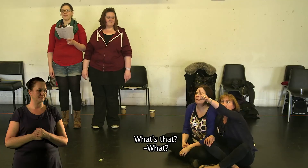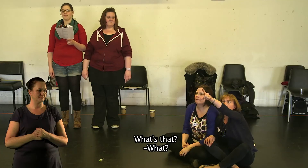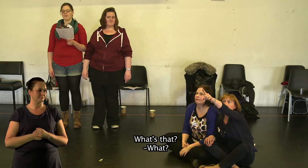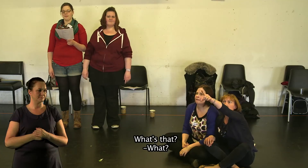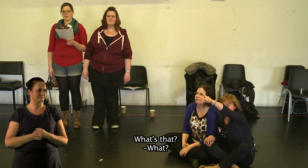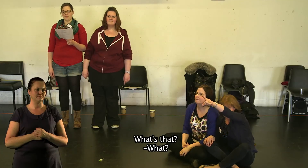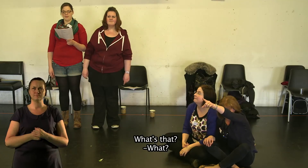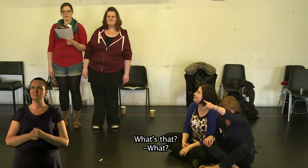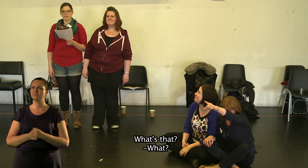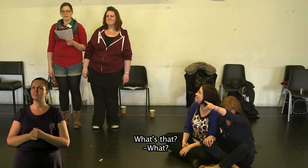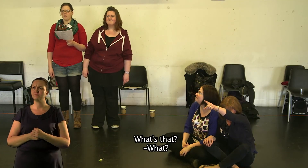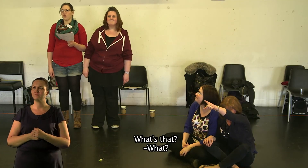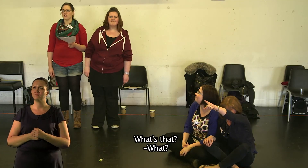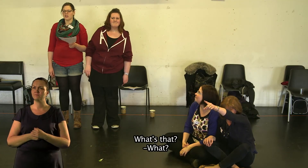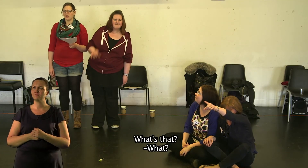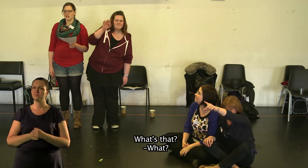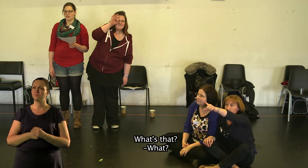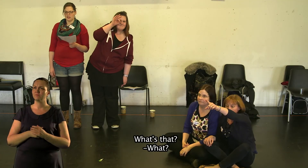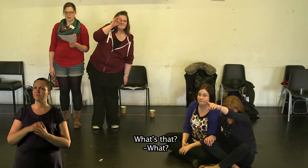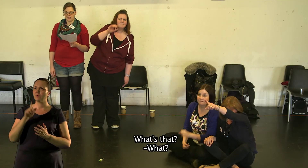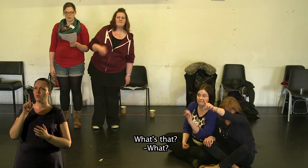What's that? What?